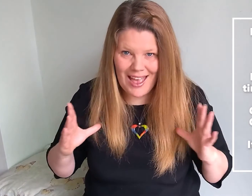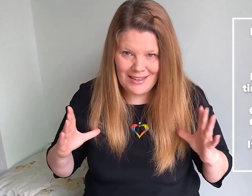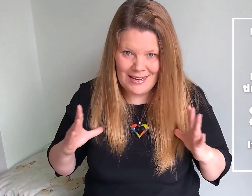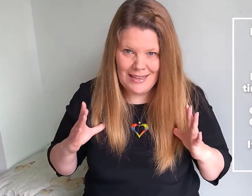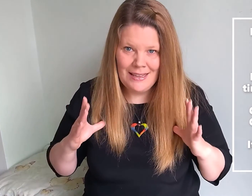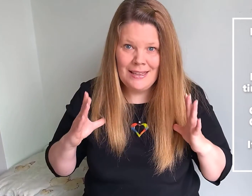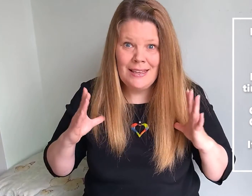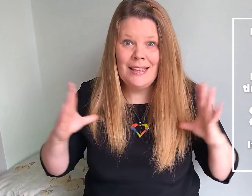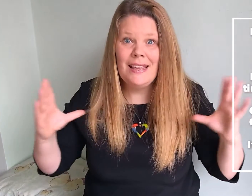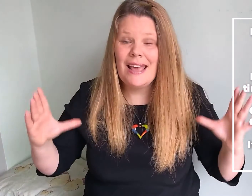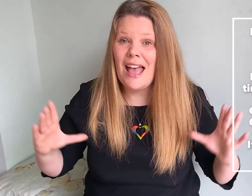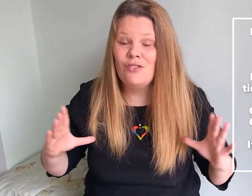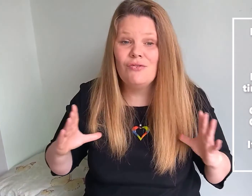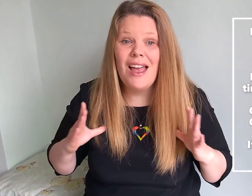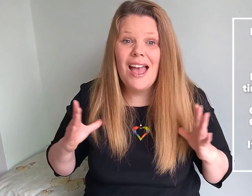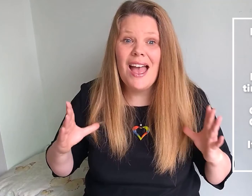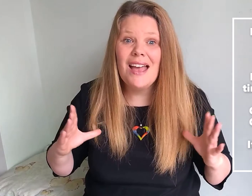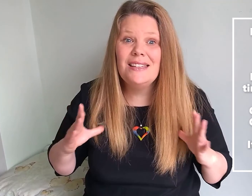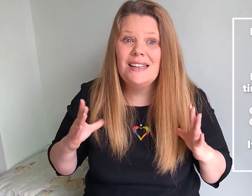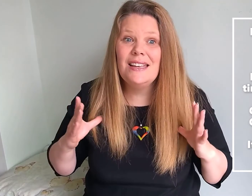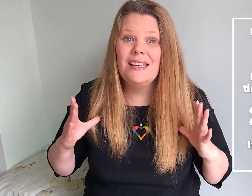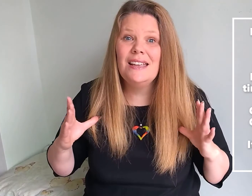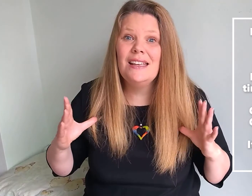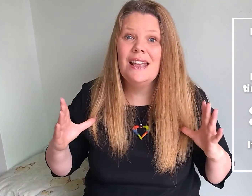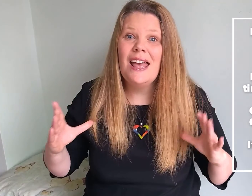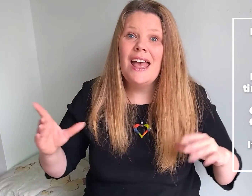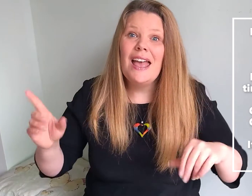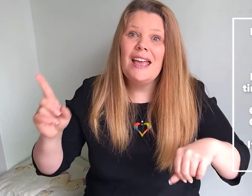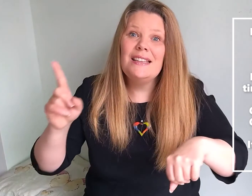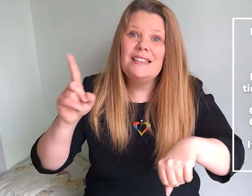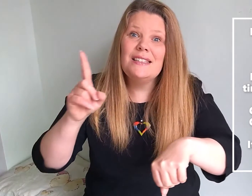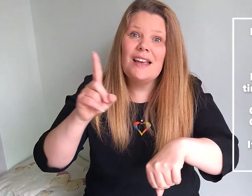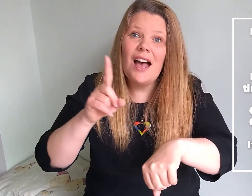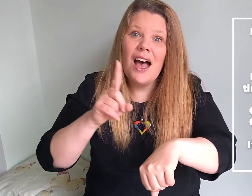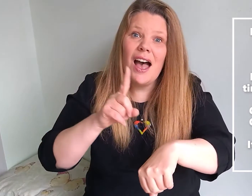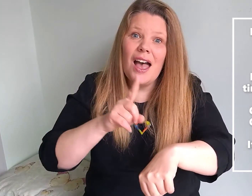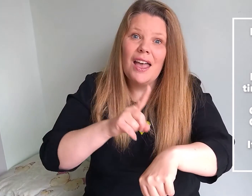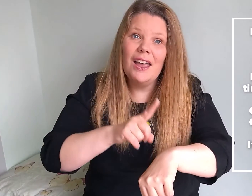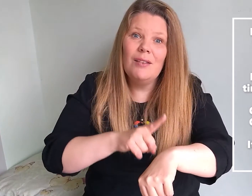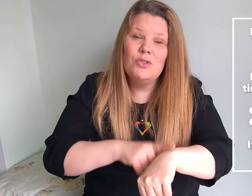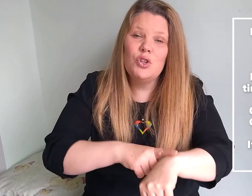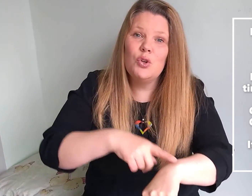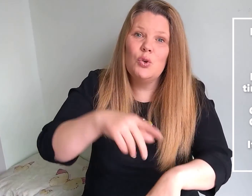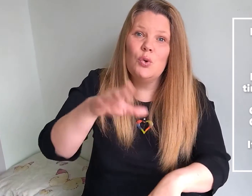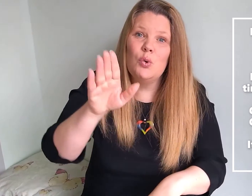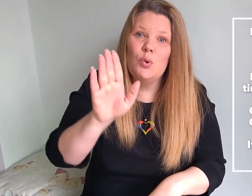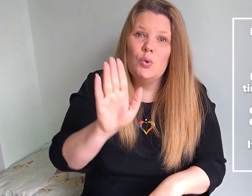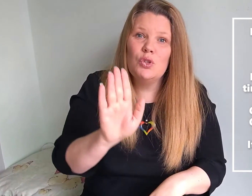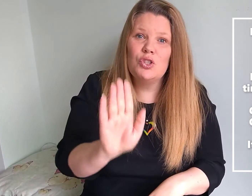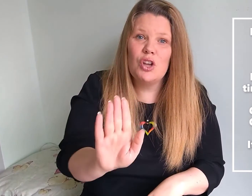ready, get ready. It's time to